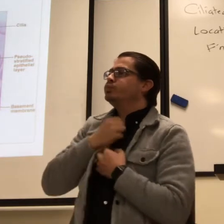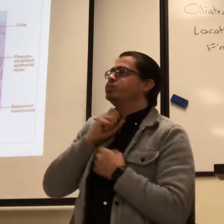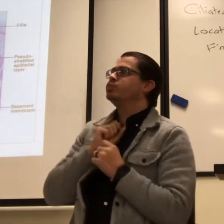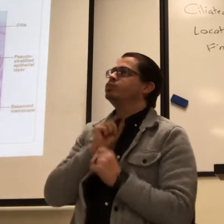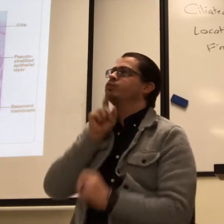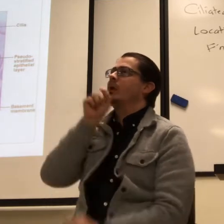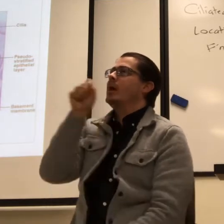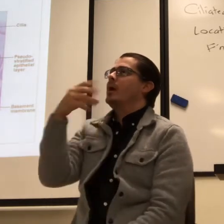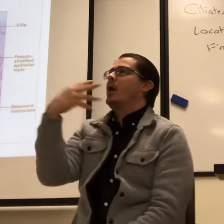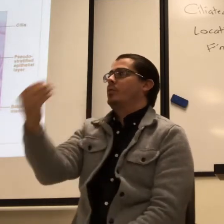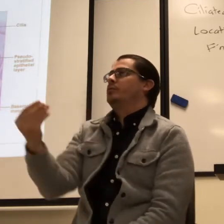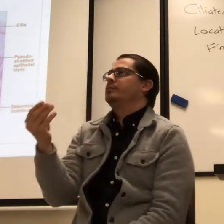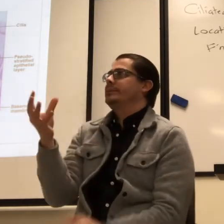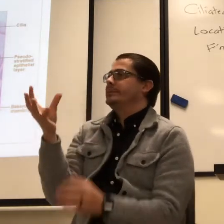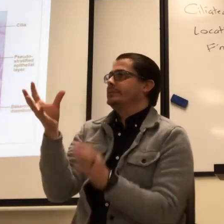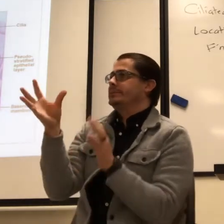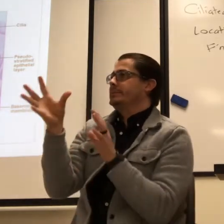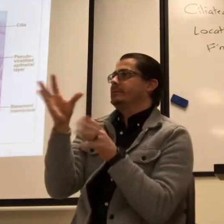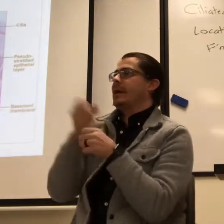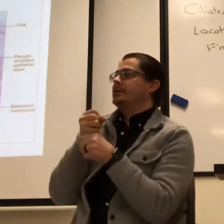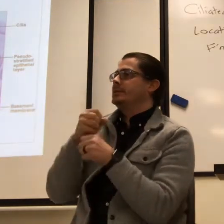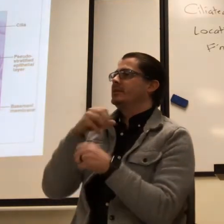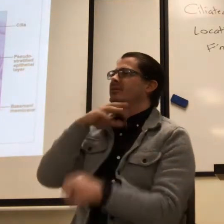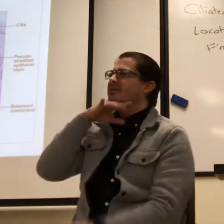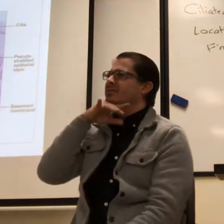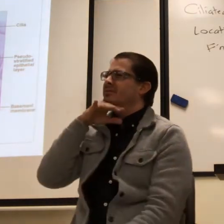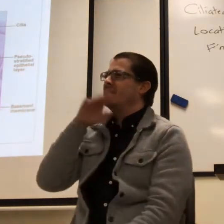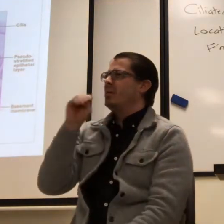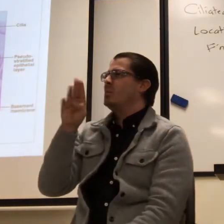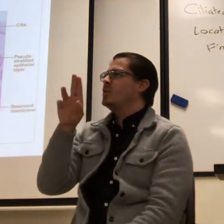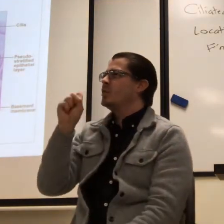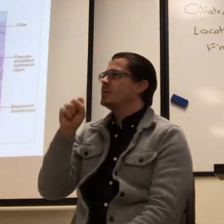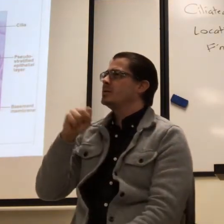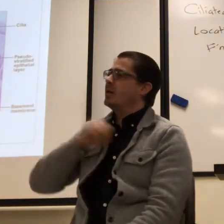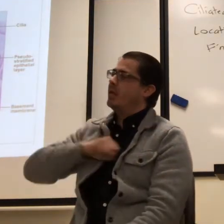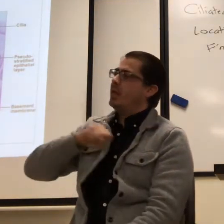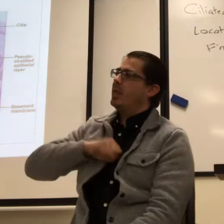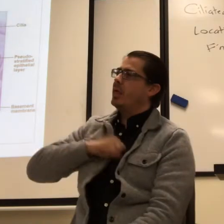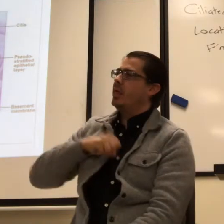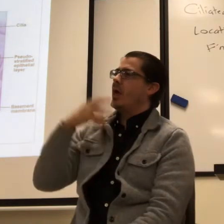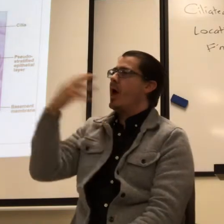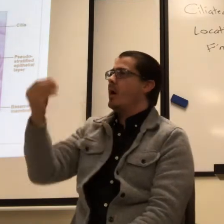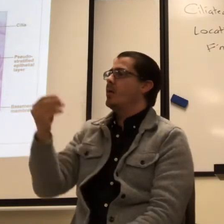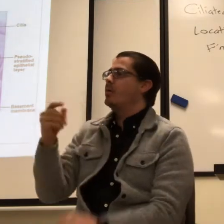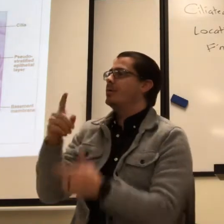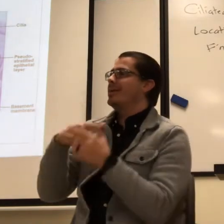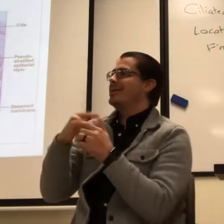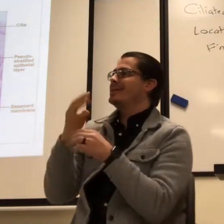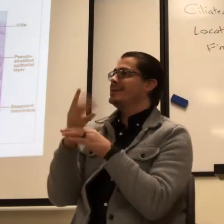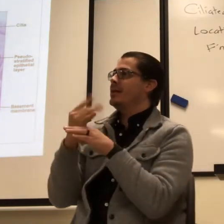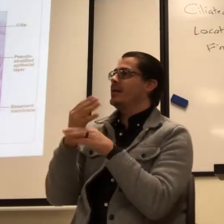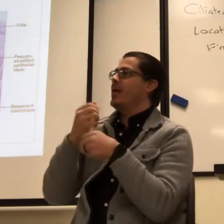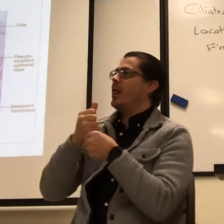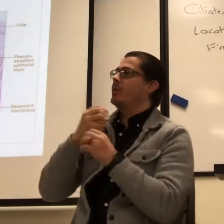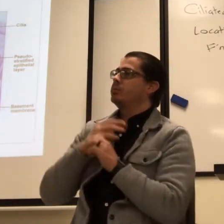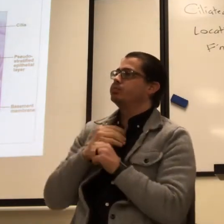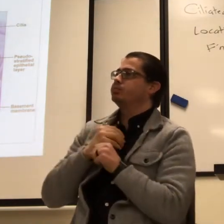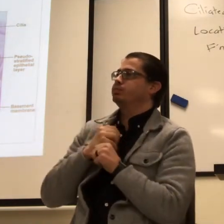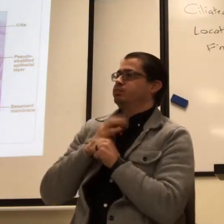the debris, and the mucus is coughed up and out, and the cilia help beat it.